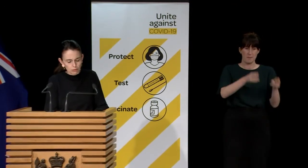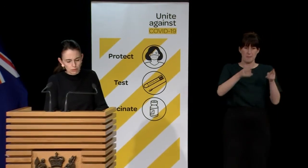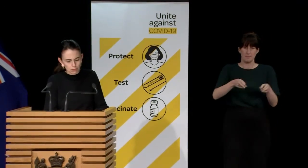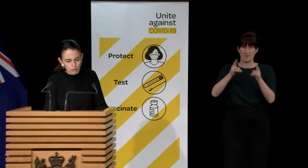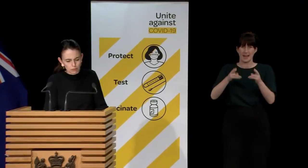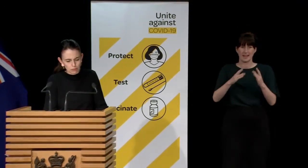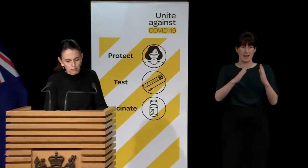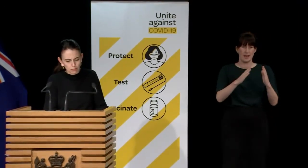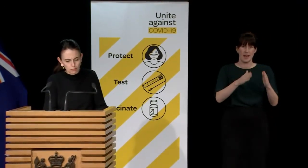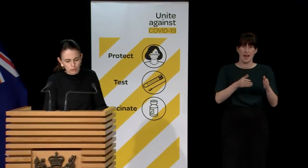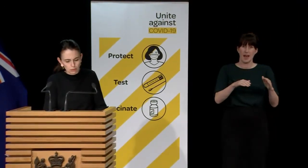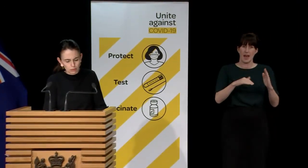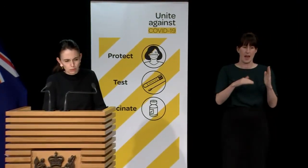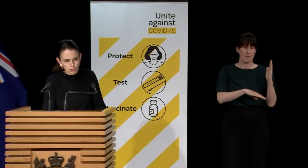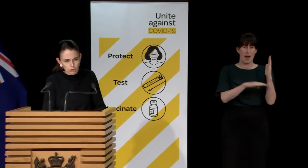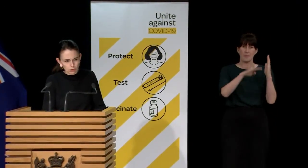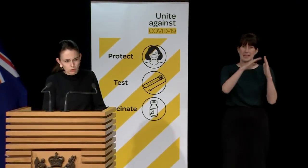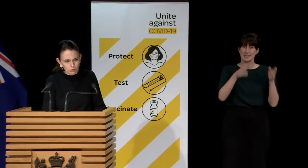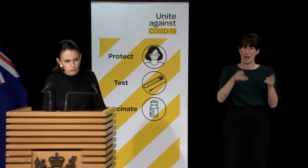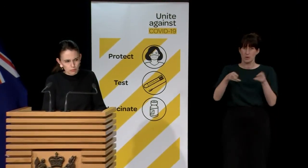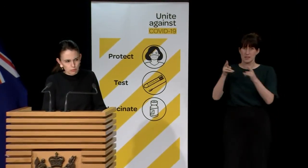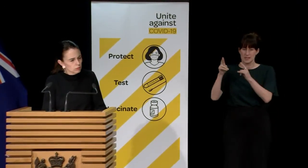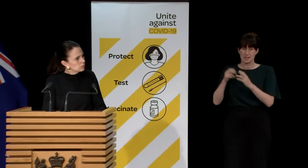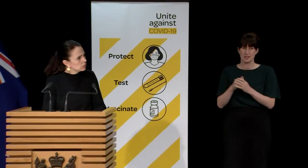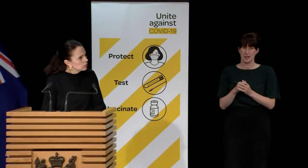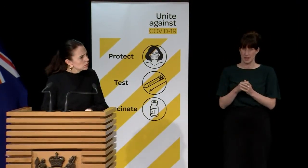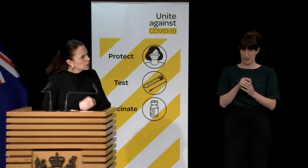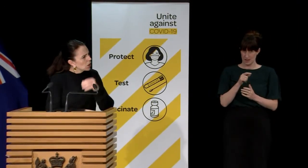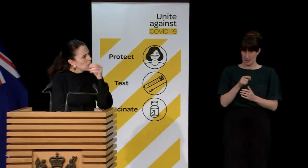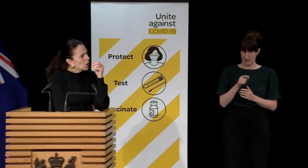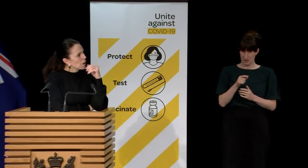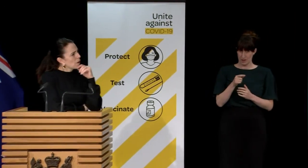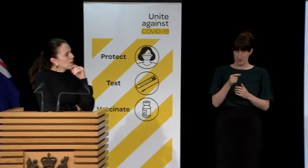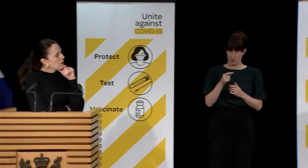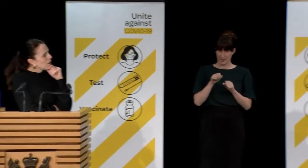virus is increasing across